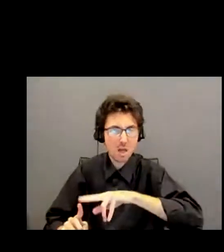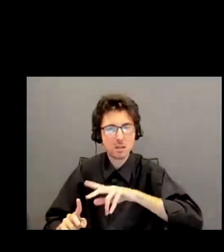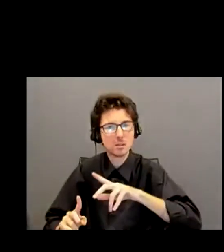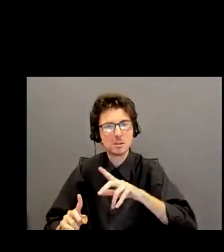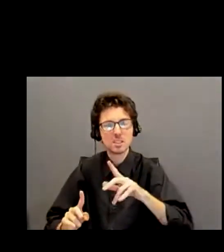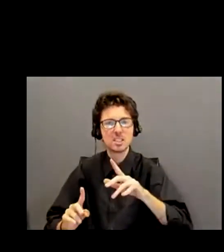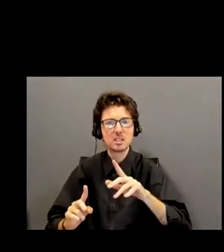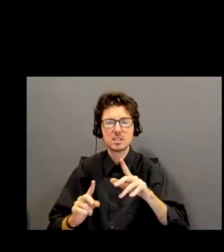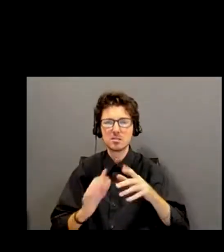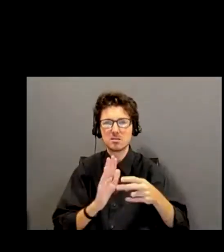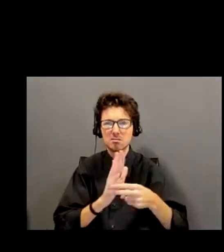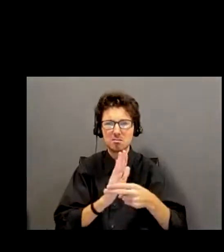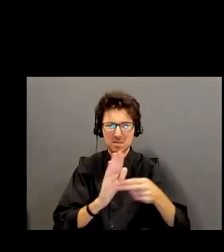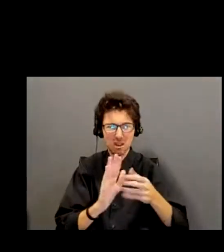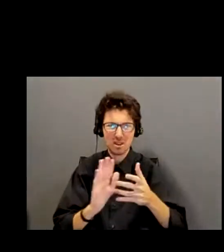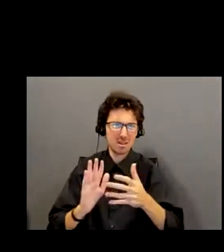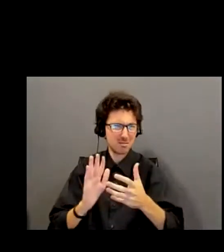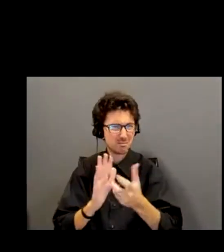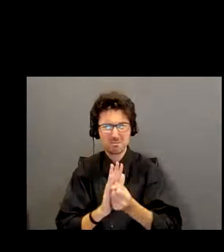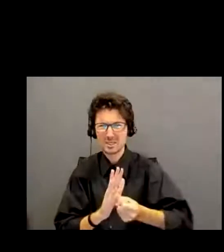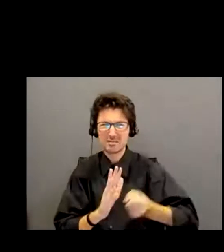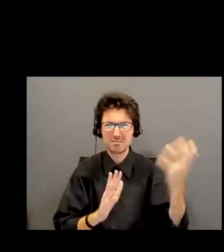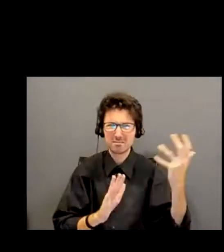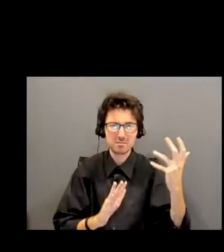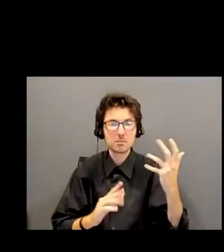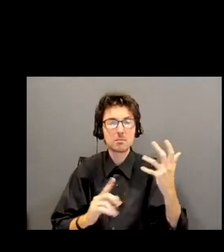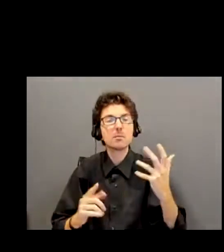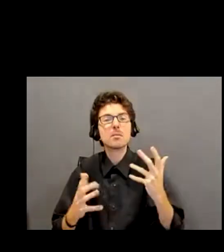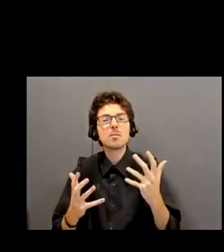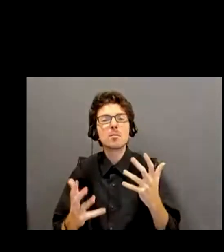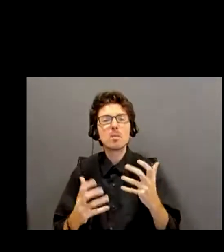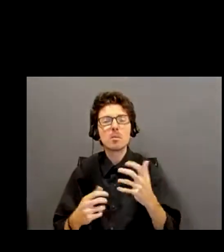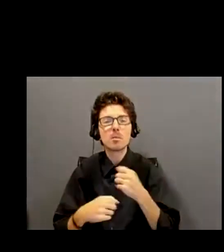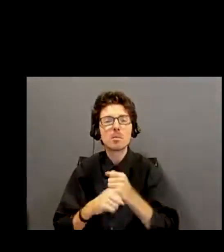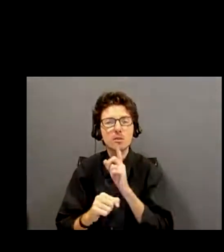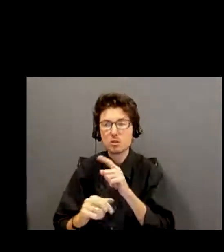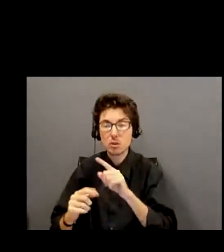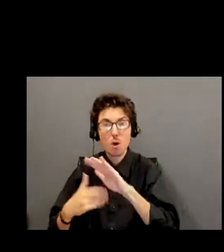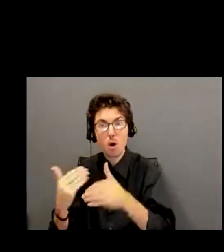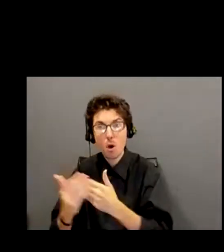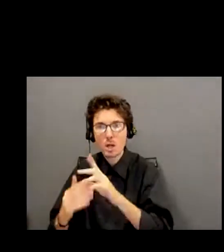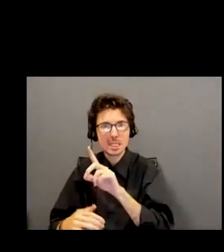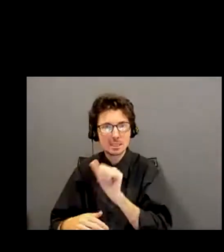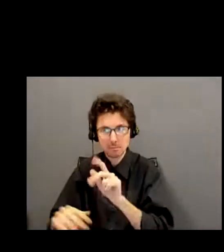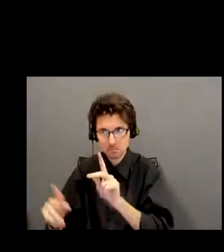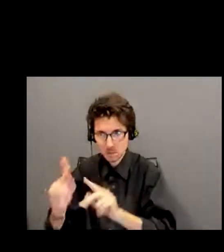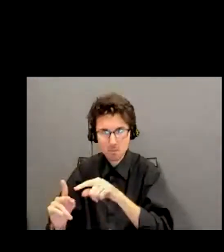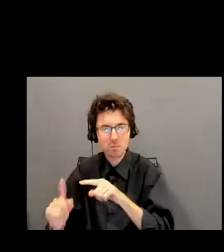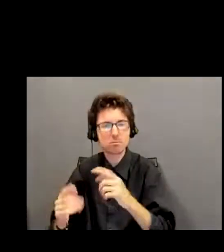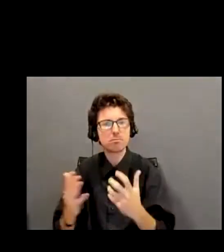condescended due to their condition. May all persons with disabilities have a better future.